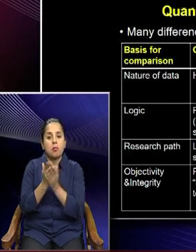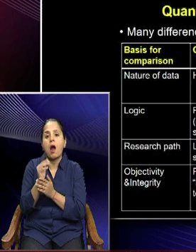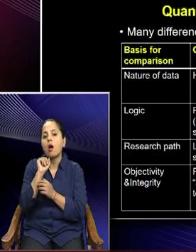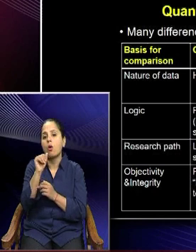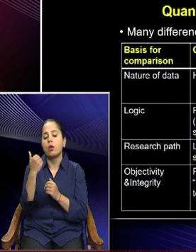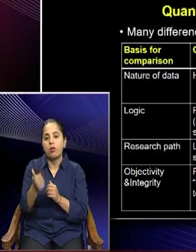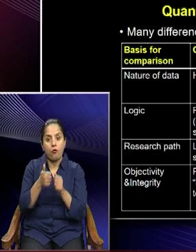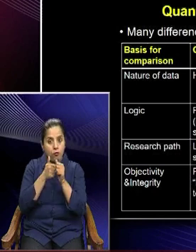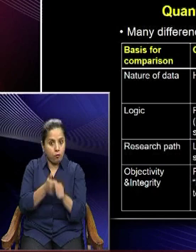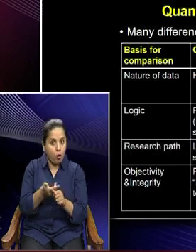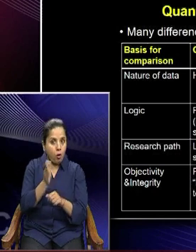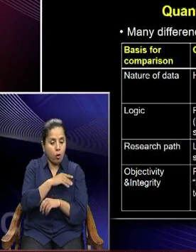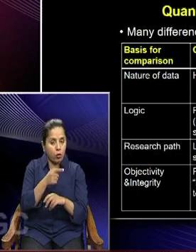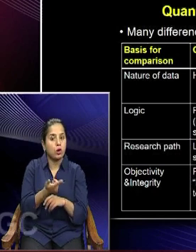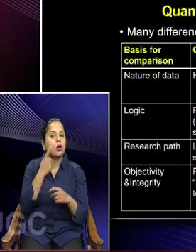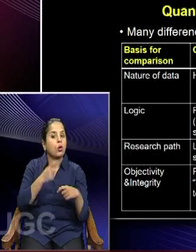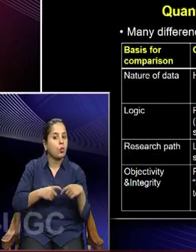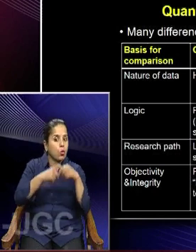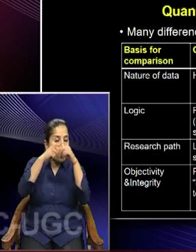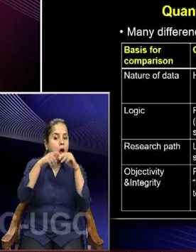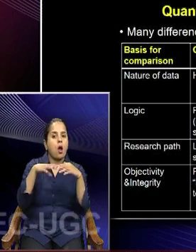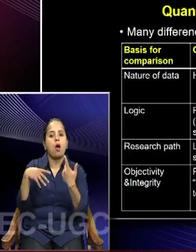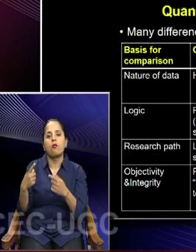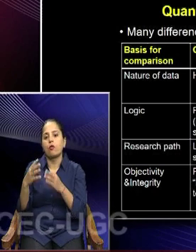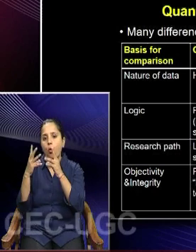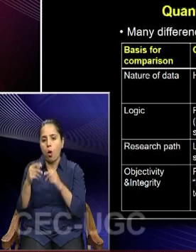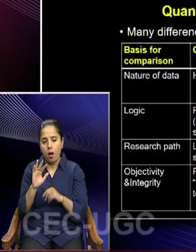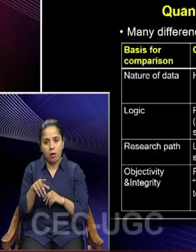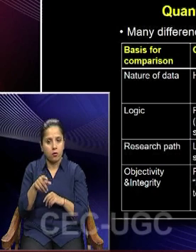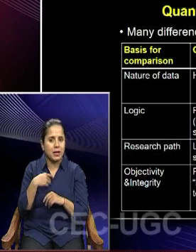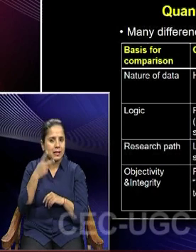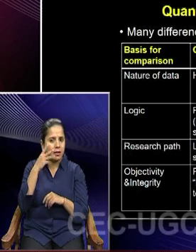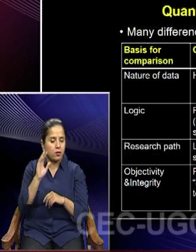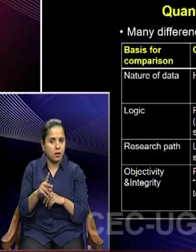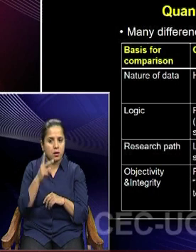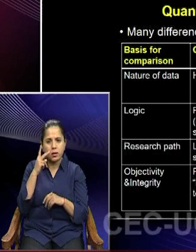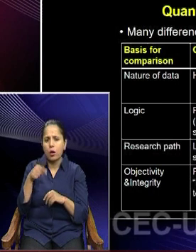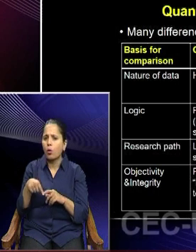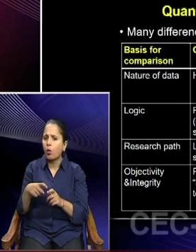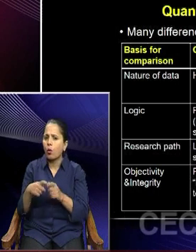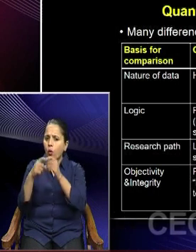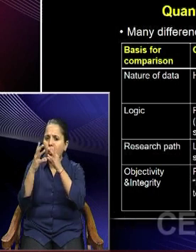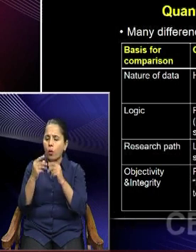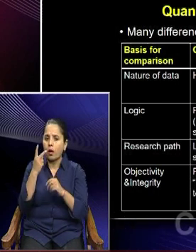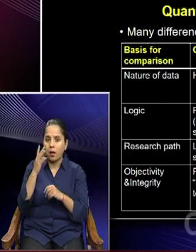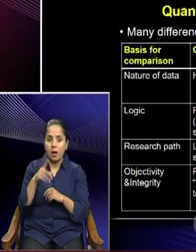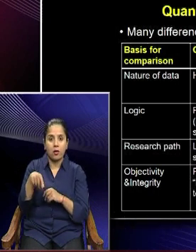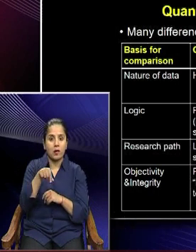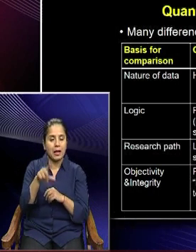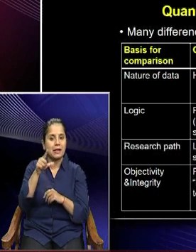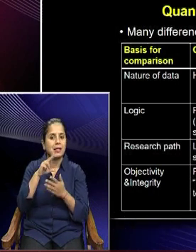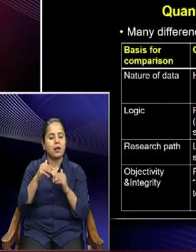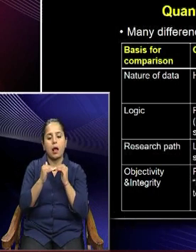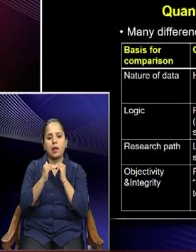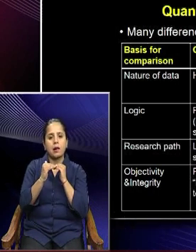is followed by quantitative and qualitative researchers, we see the quantitative research follows a linear path, which is